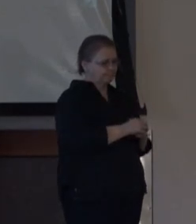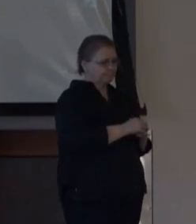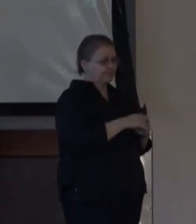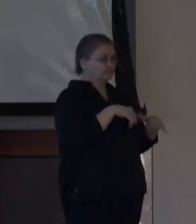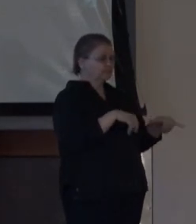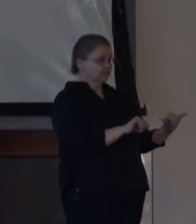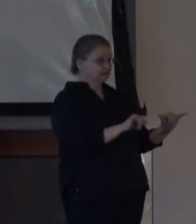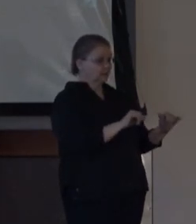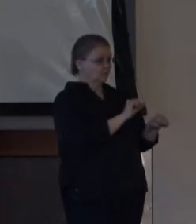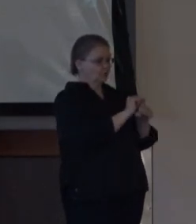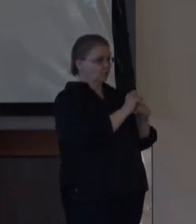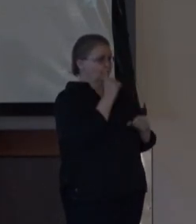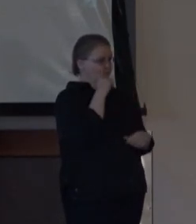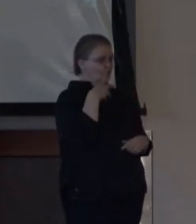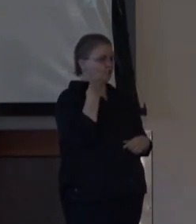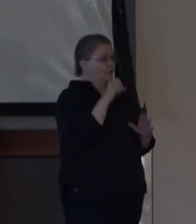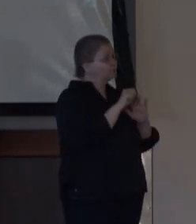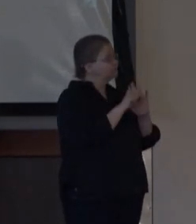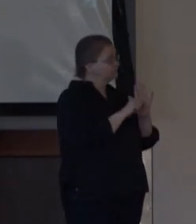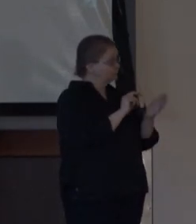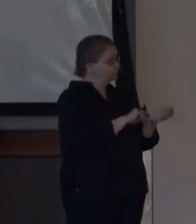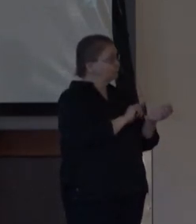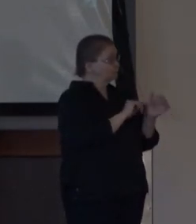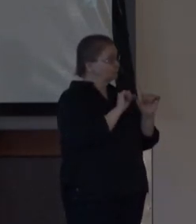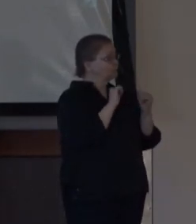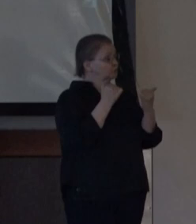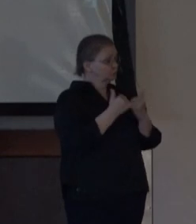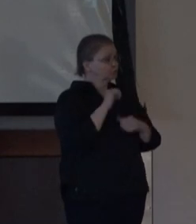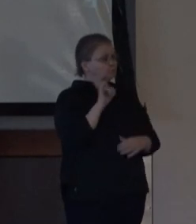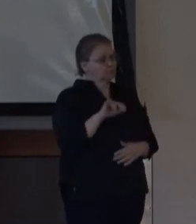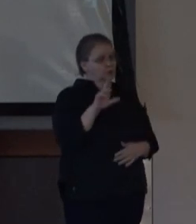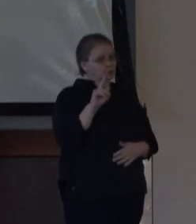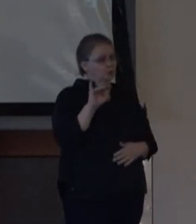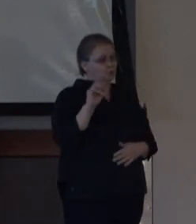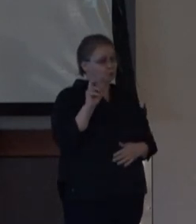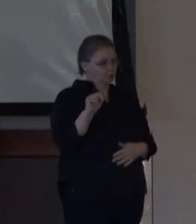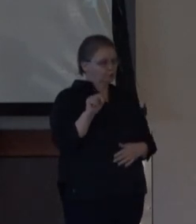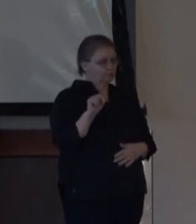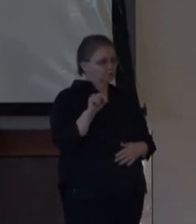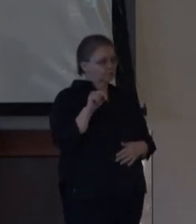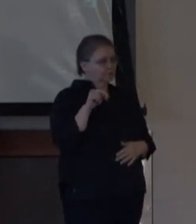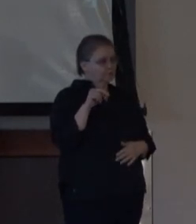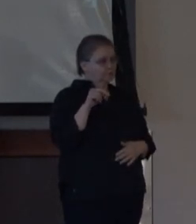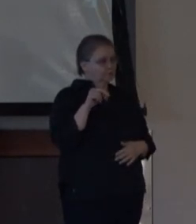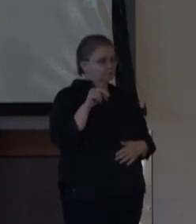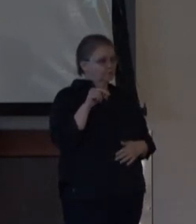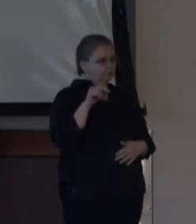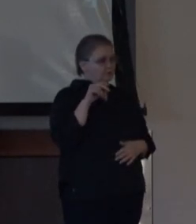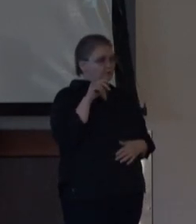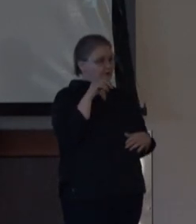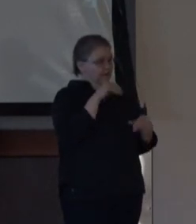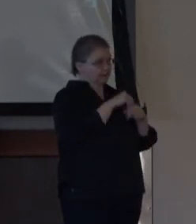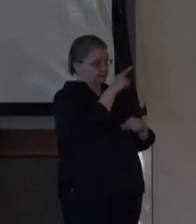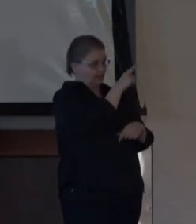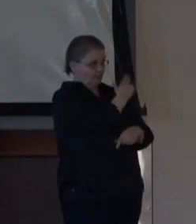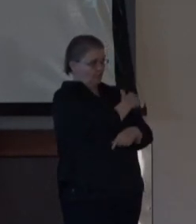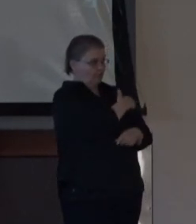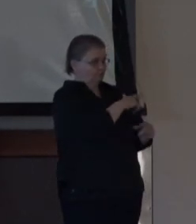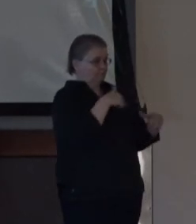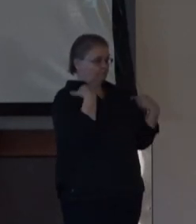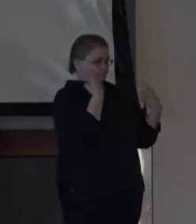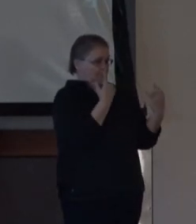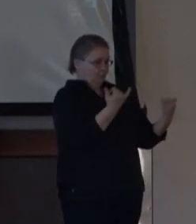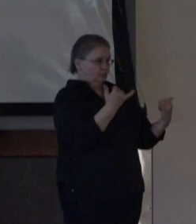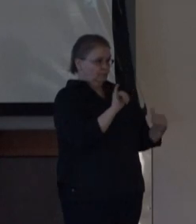And I'm still working for the Washington State Nurses Association, which is the union that is still at that hospital to this day.